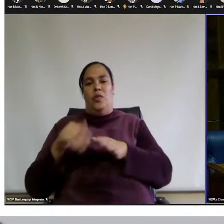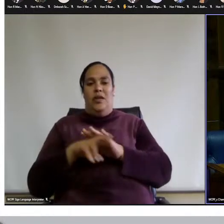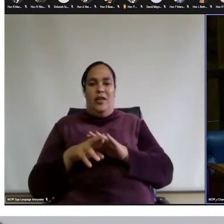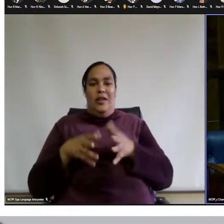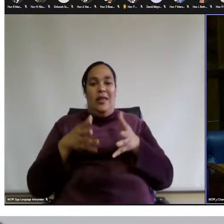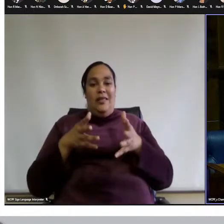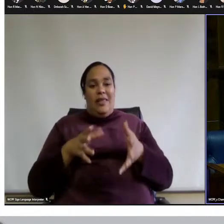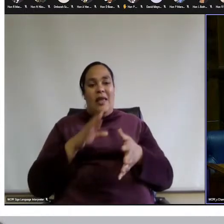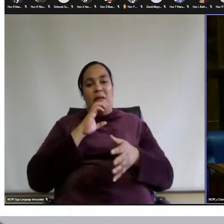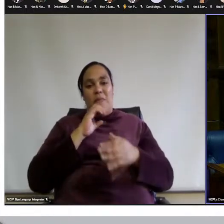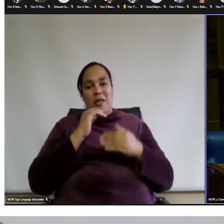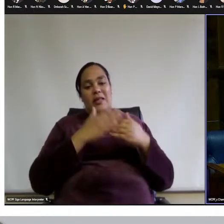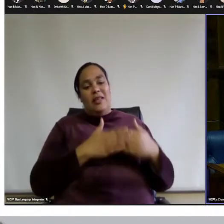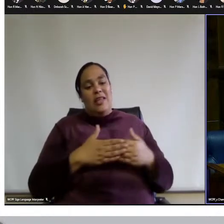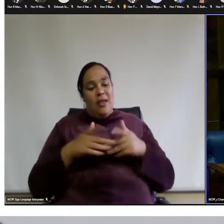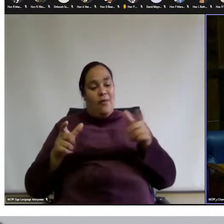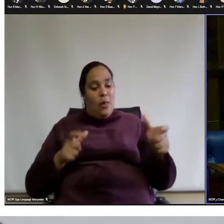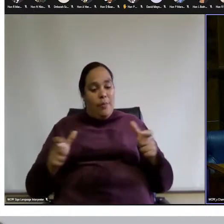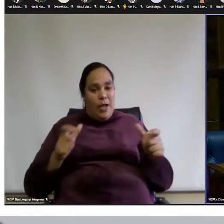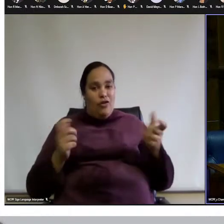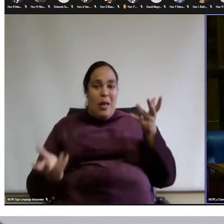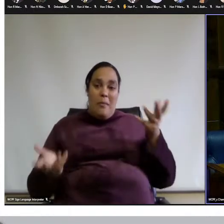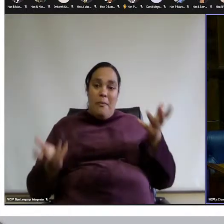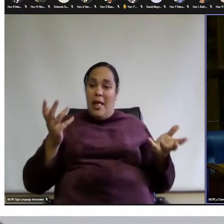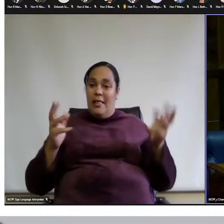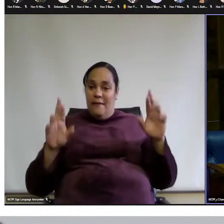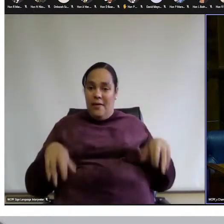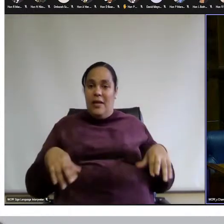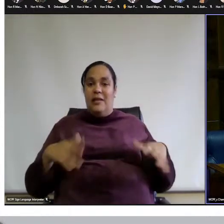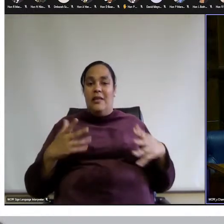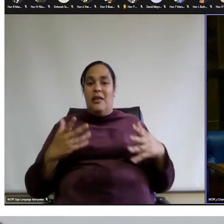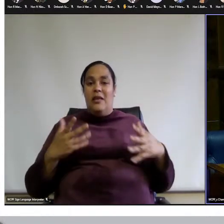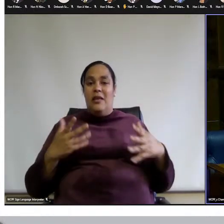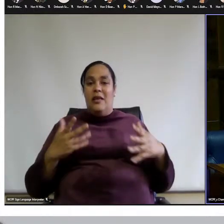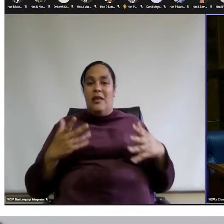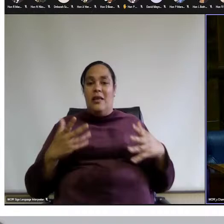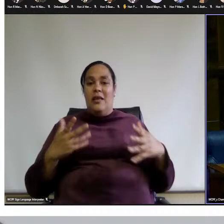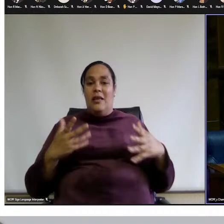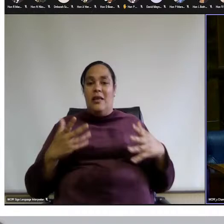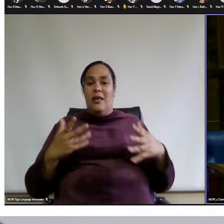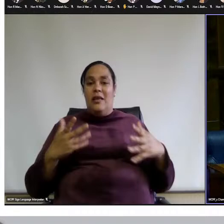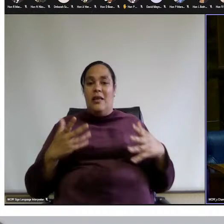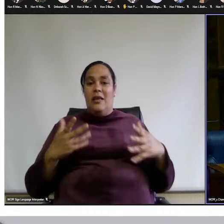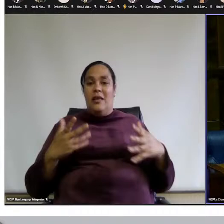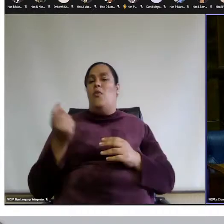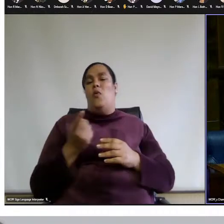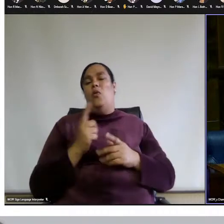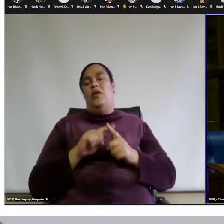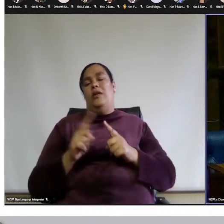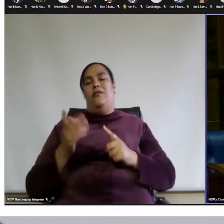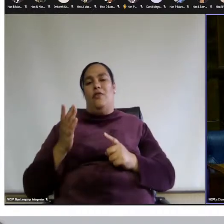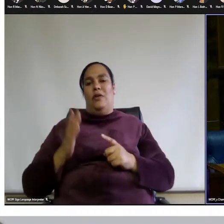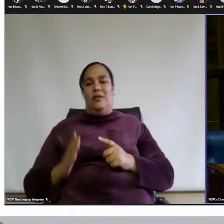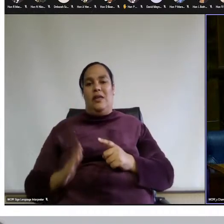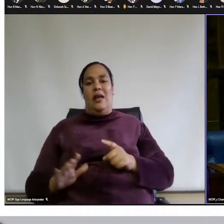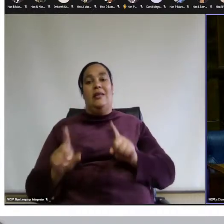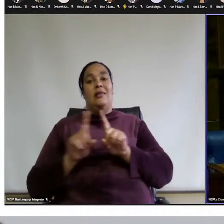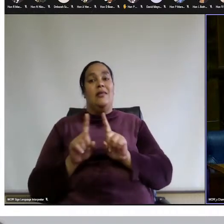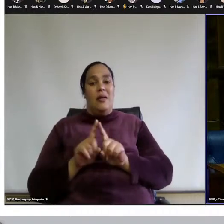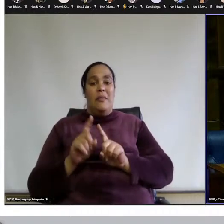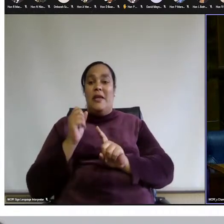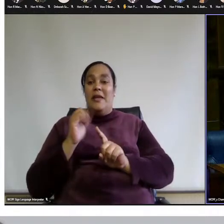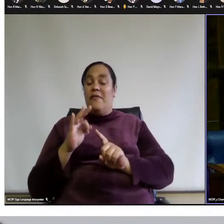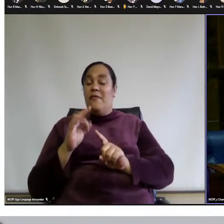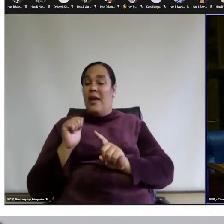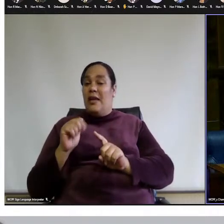takes careful management, balancing, and engagement across the board from all sides. And in actual fact, if the ANC